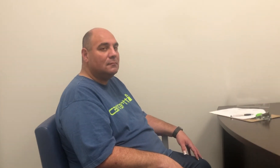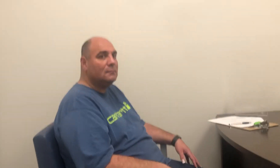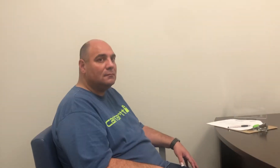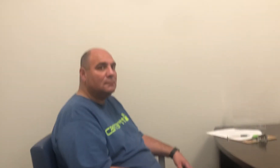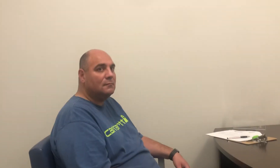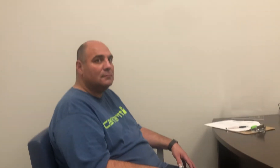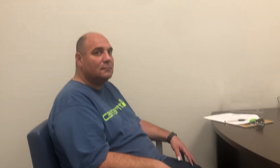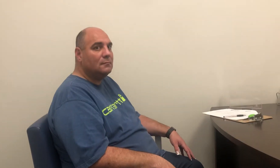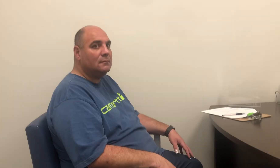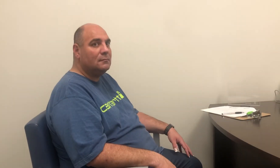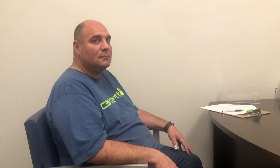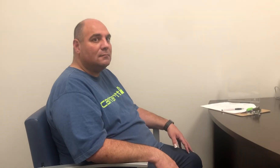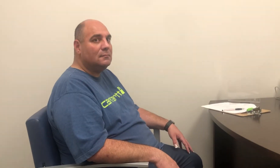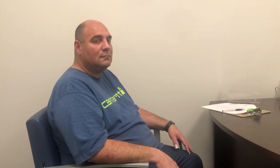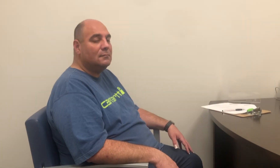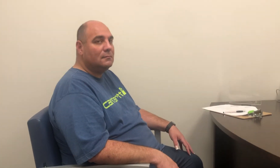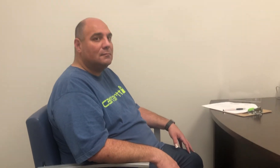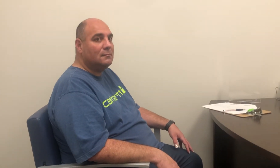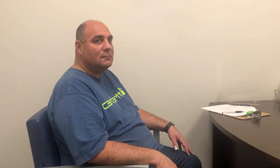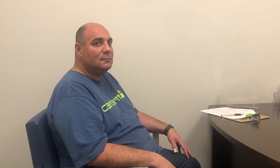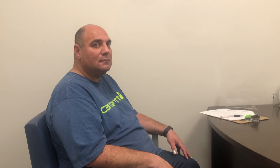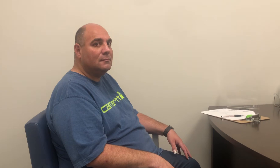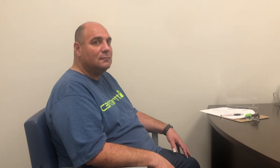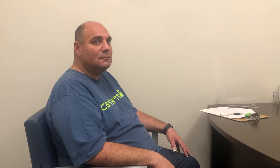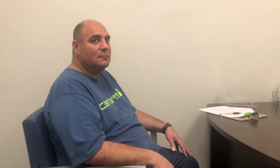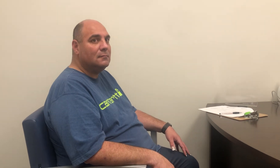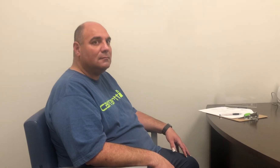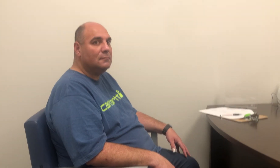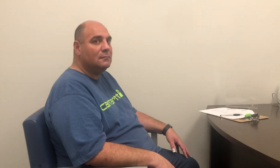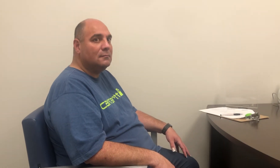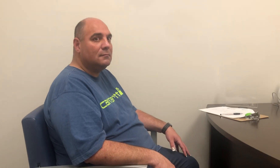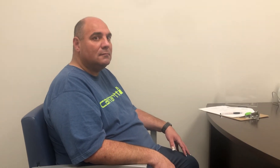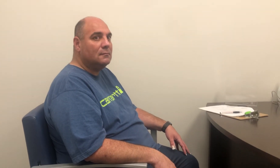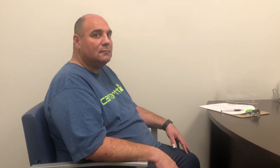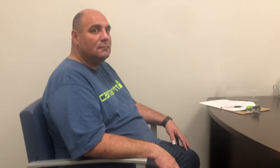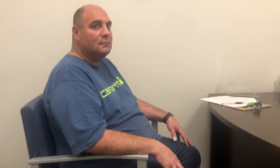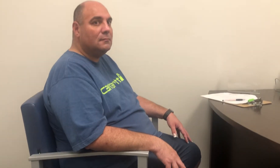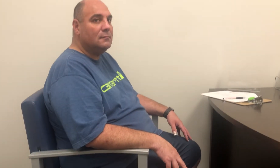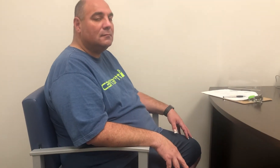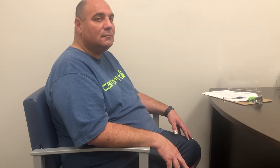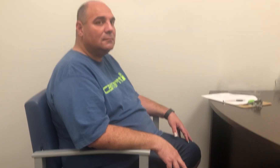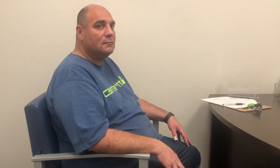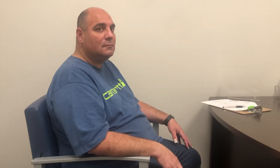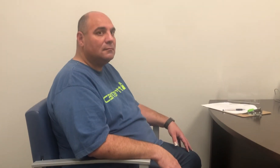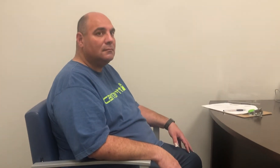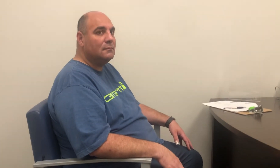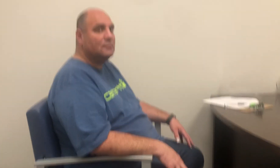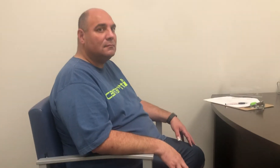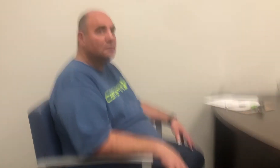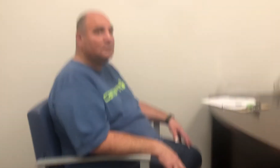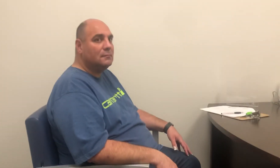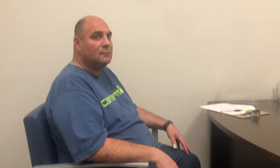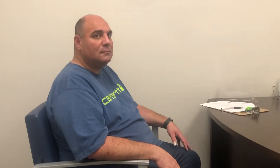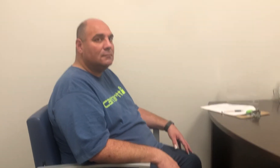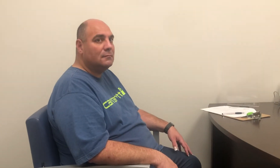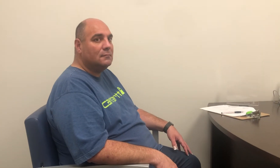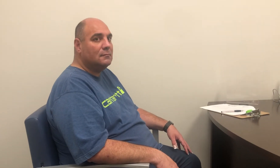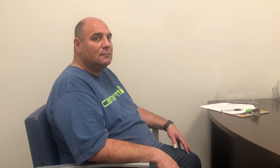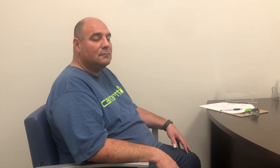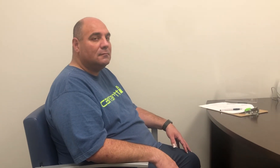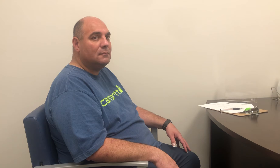and remembered all of the words and all that. So I told him this is going to be a process. It's